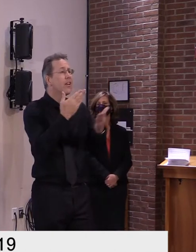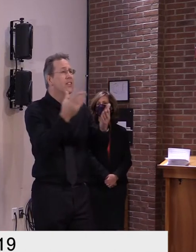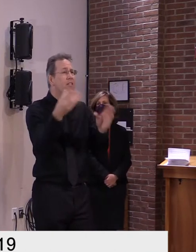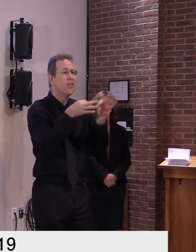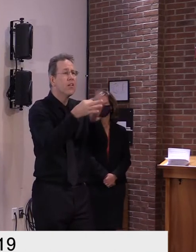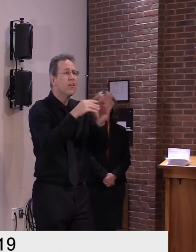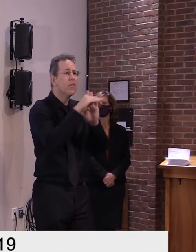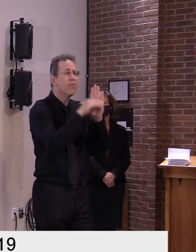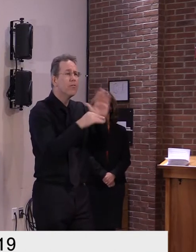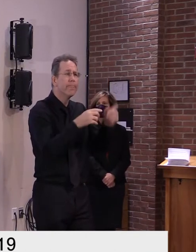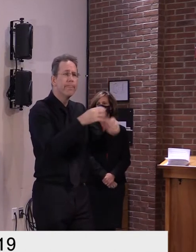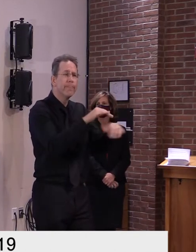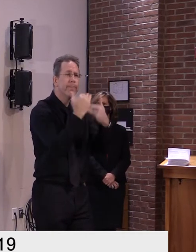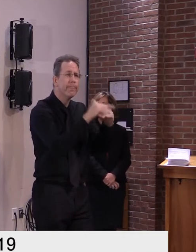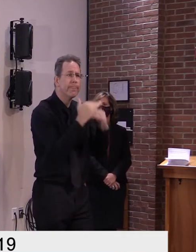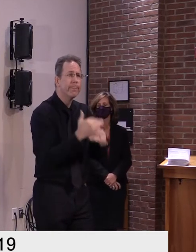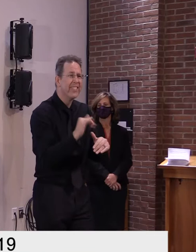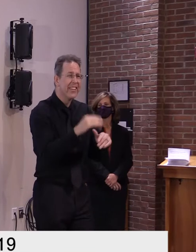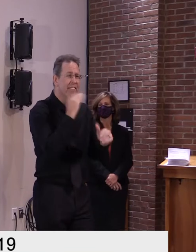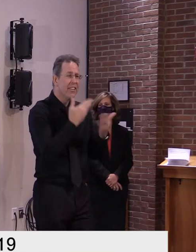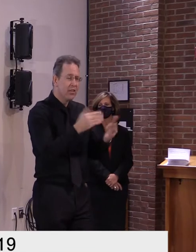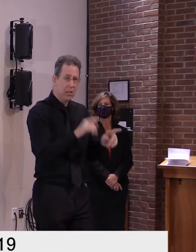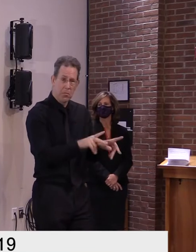time, Stuart, we have not